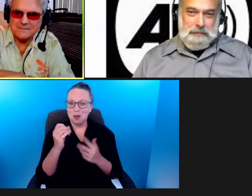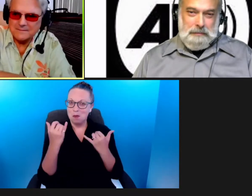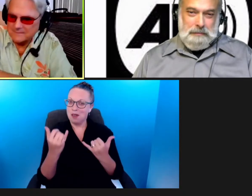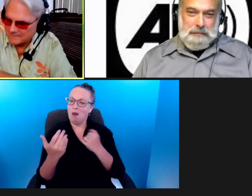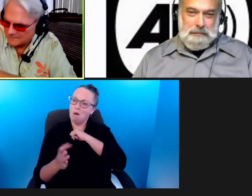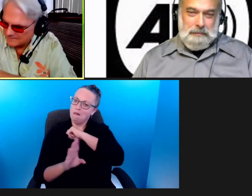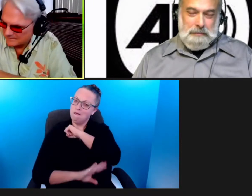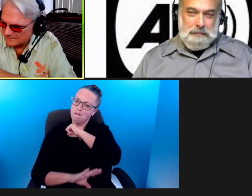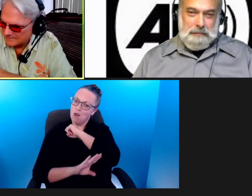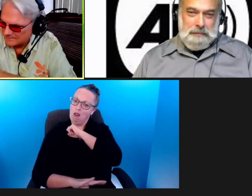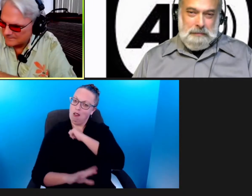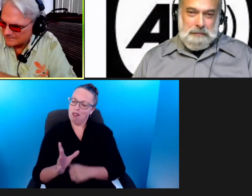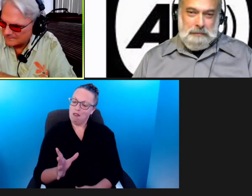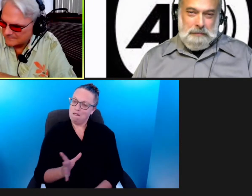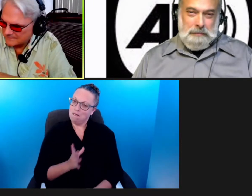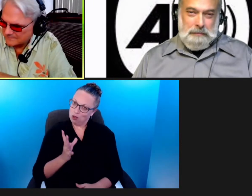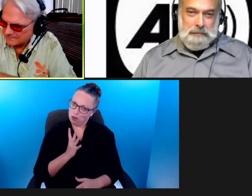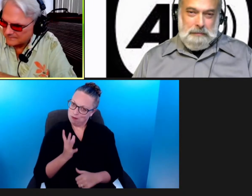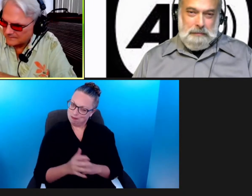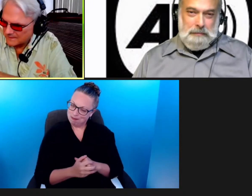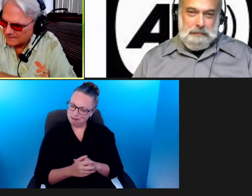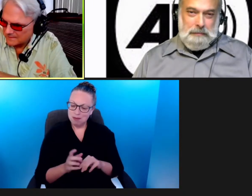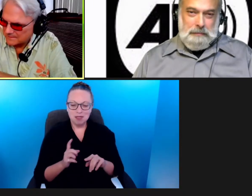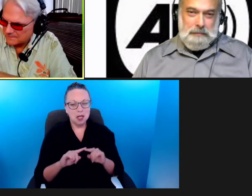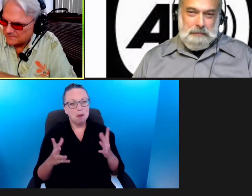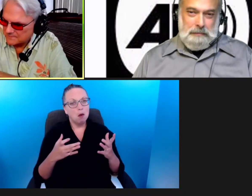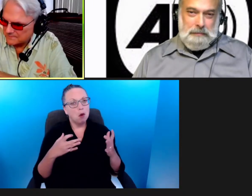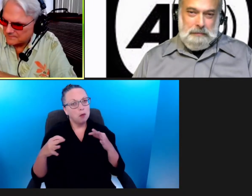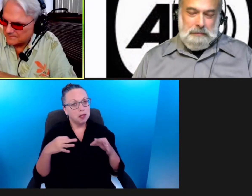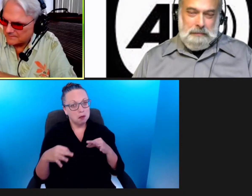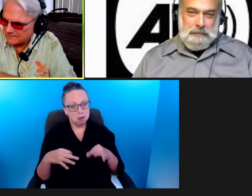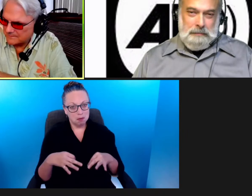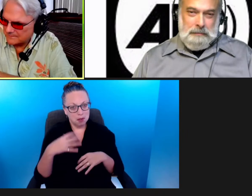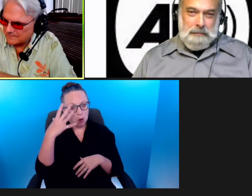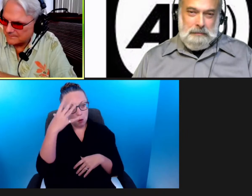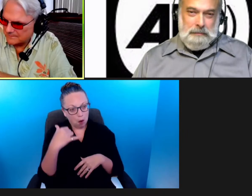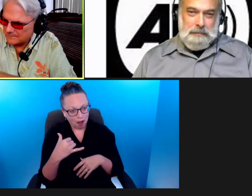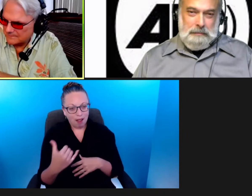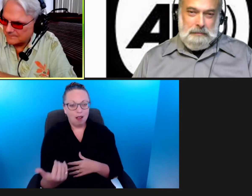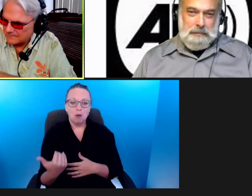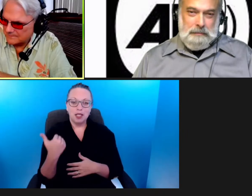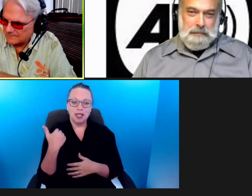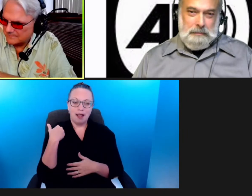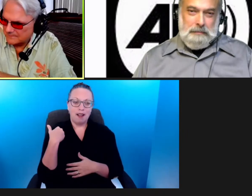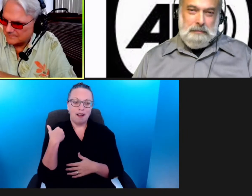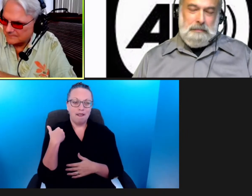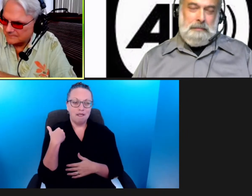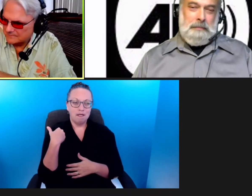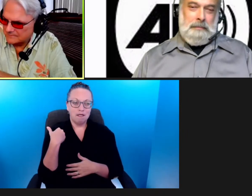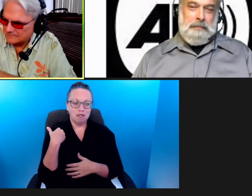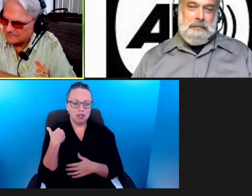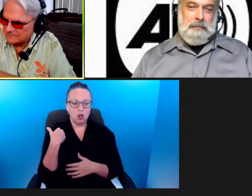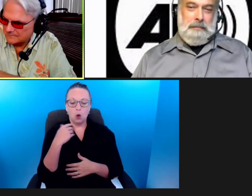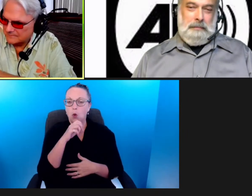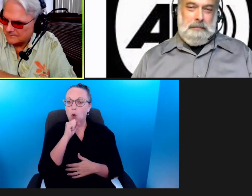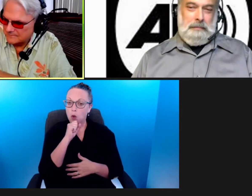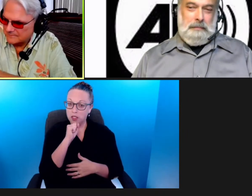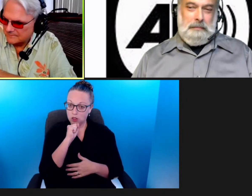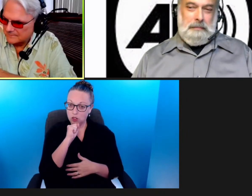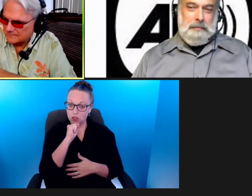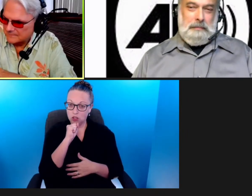fall. But I want to explain why we have outfits with orange in